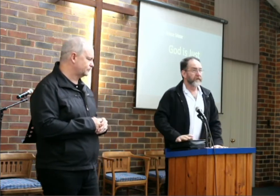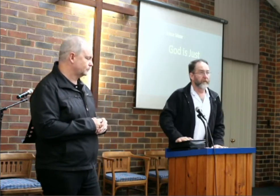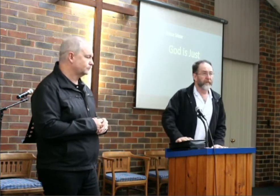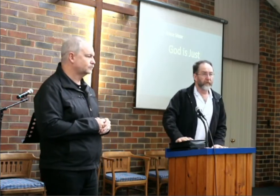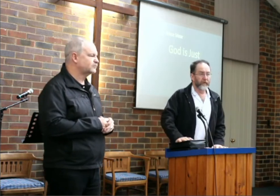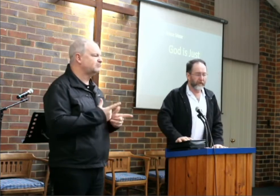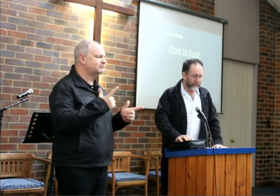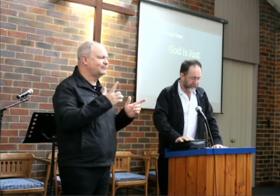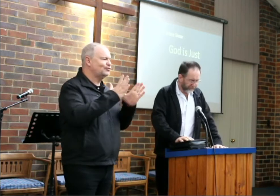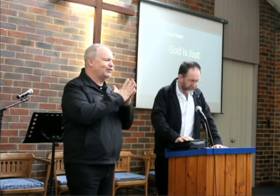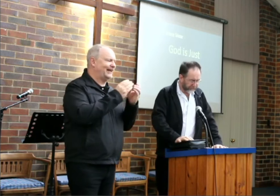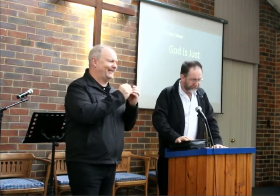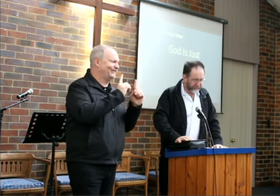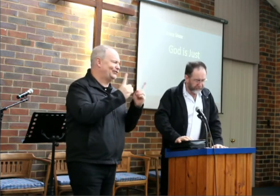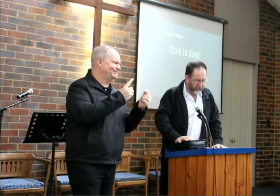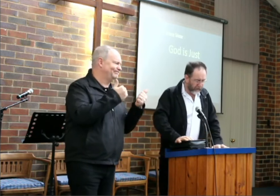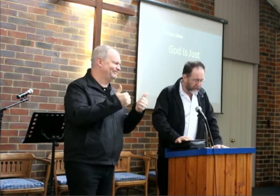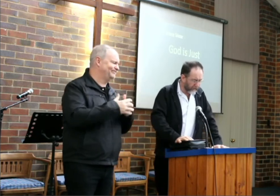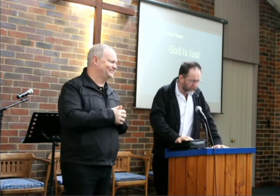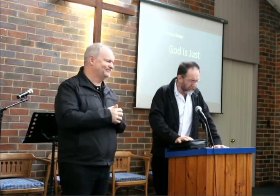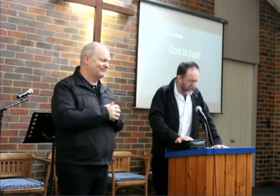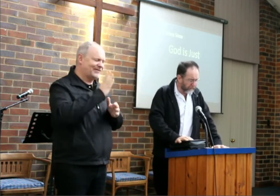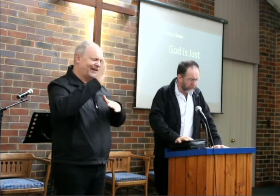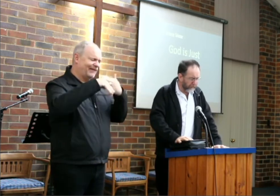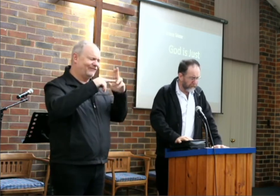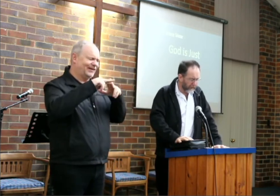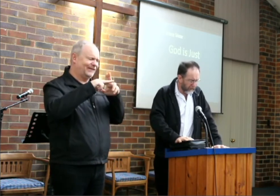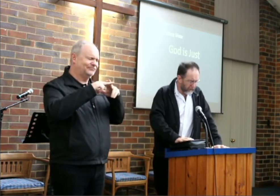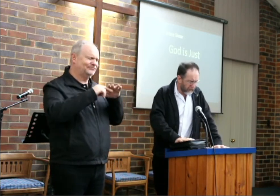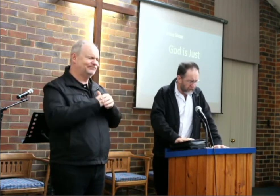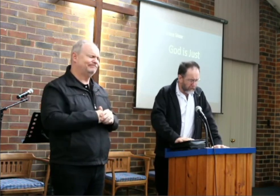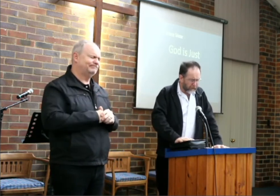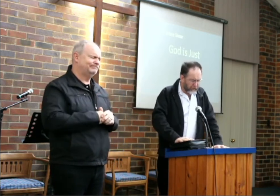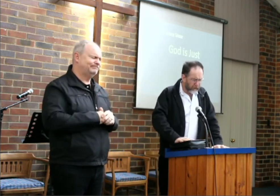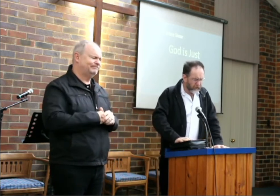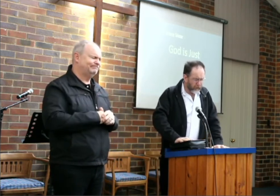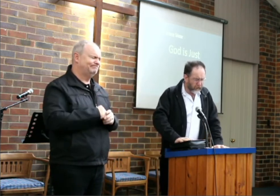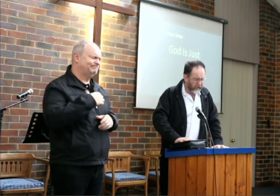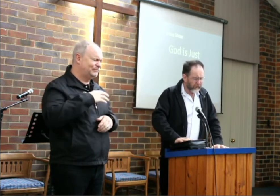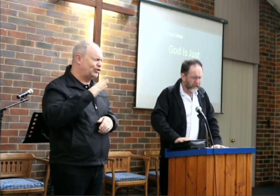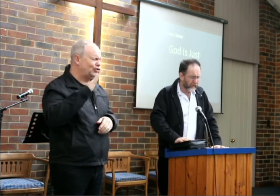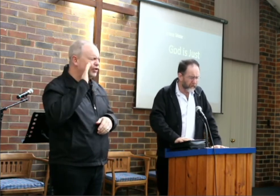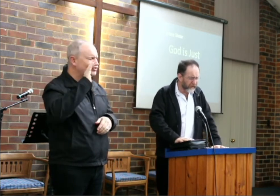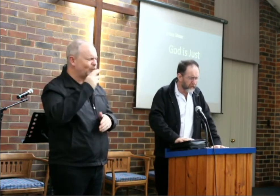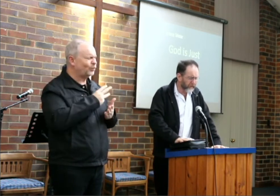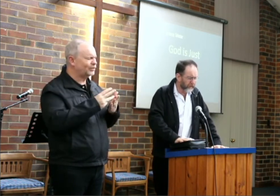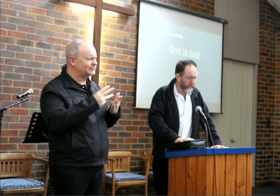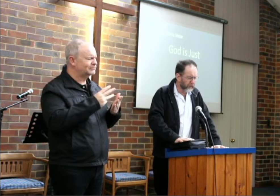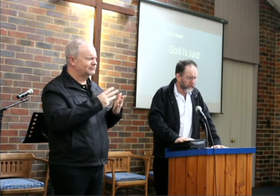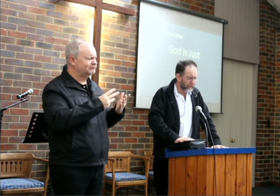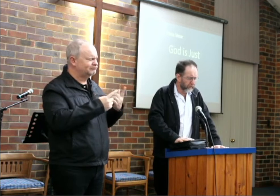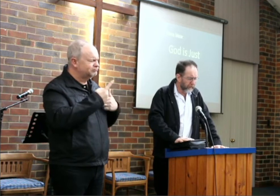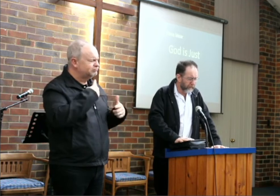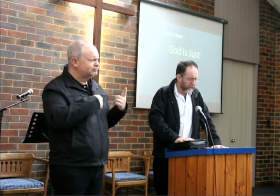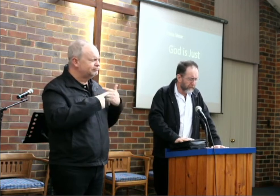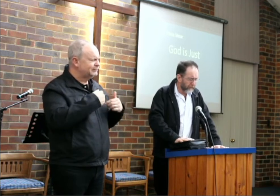Let's just come before the Lord. Dear Heavenly Father, we've heard your word read to us this morning,